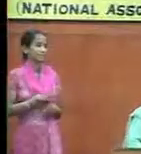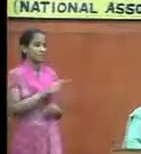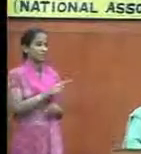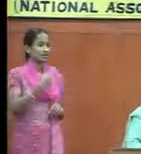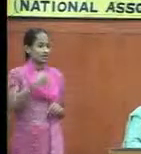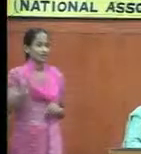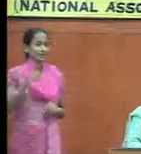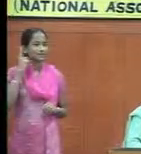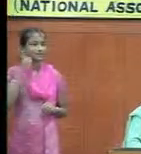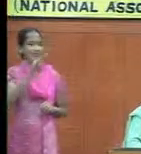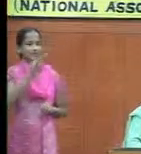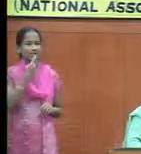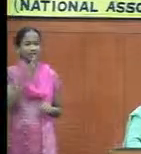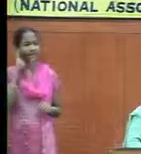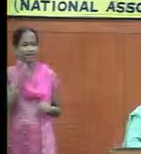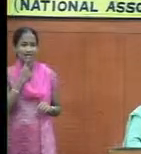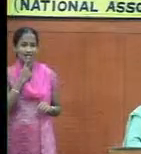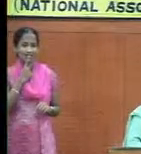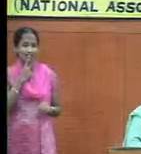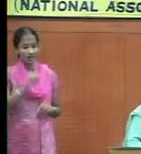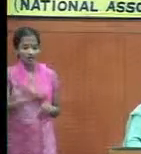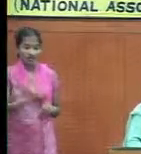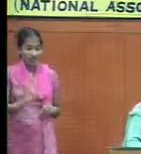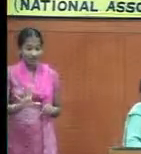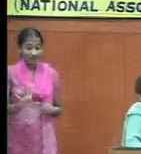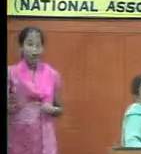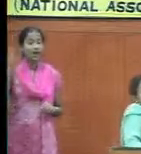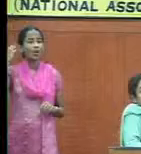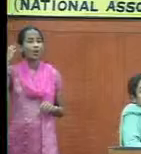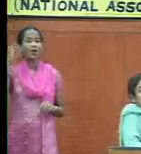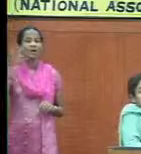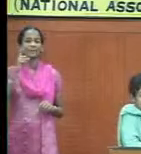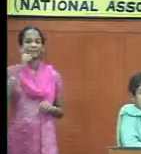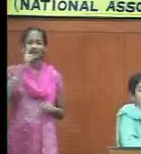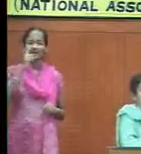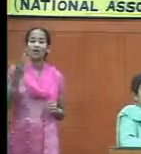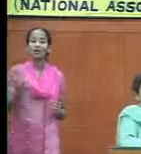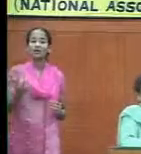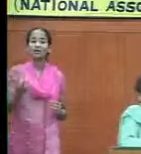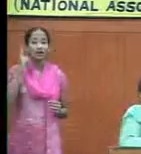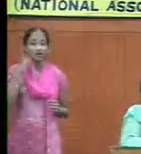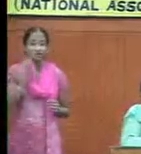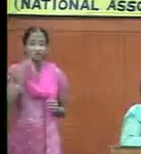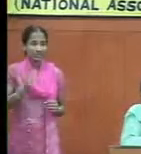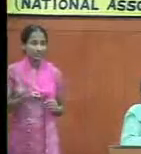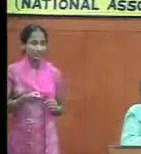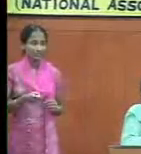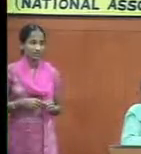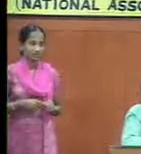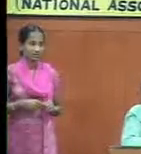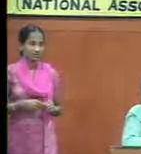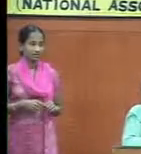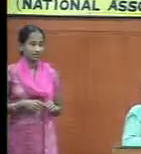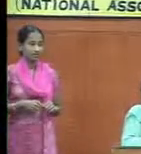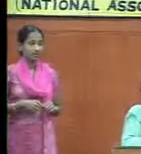deaf, why you are selecting a normal lady who is not representing in non-government? Suppose he is